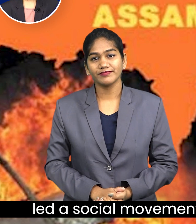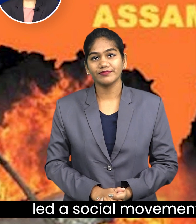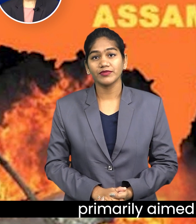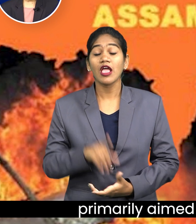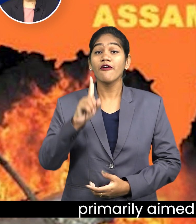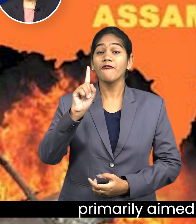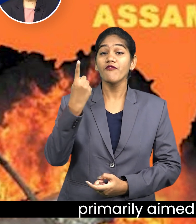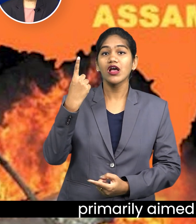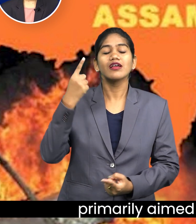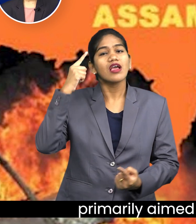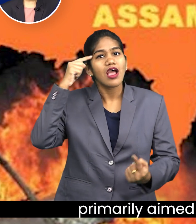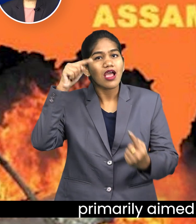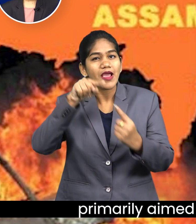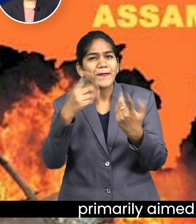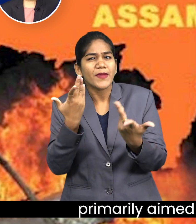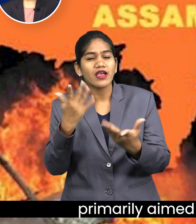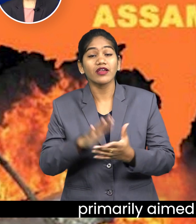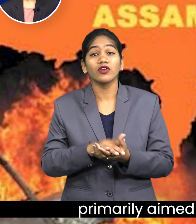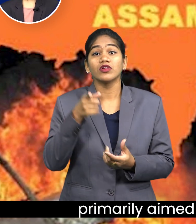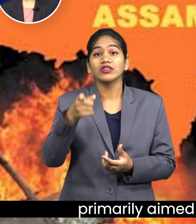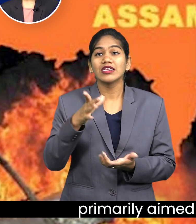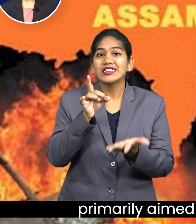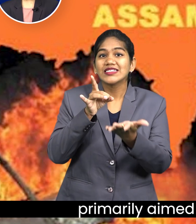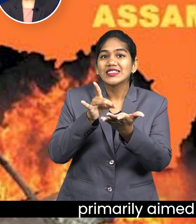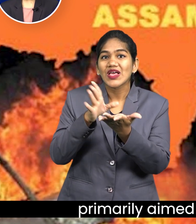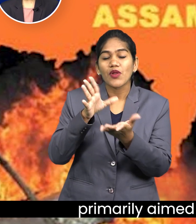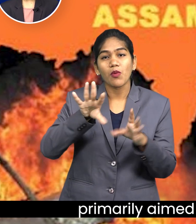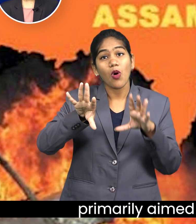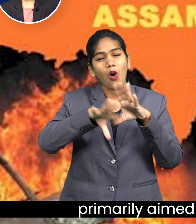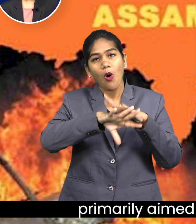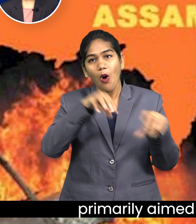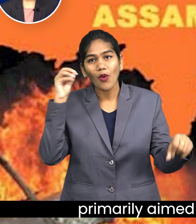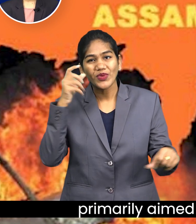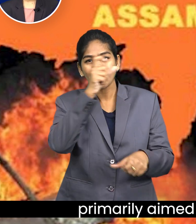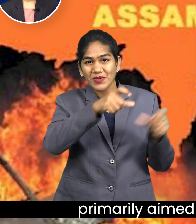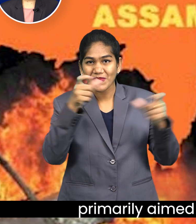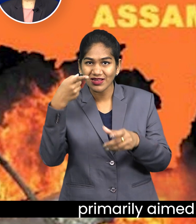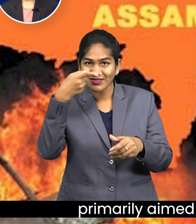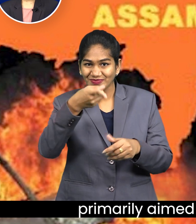Primarily aimed at removing the outsiders.